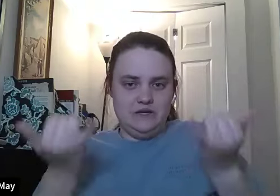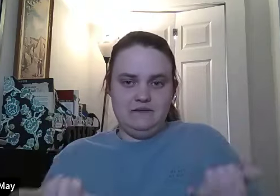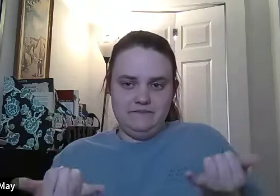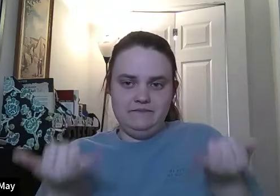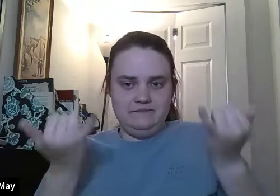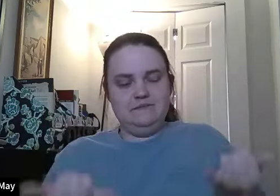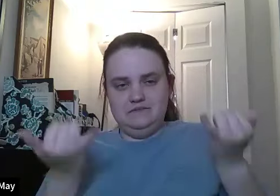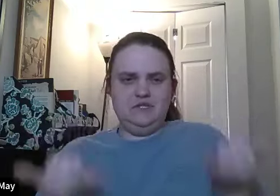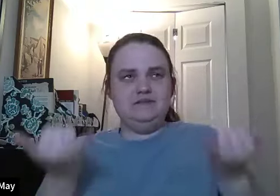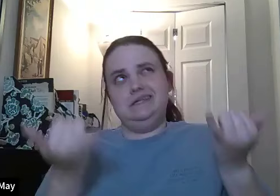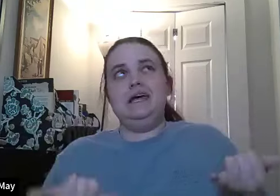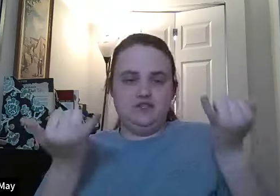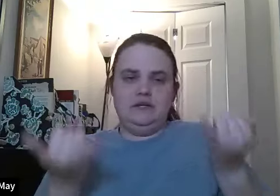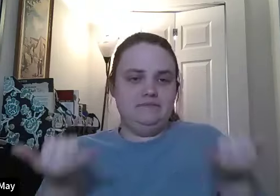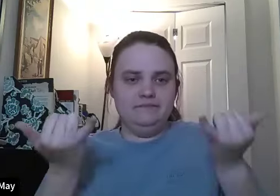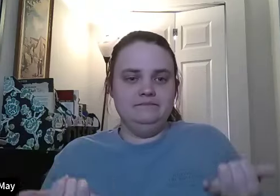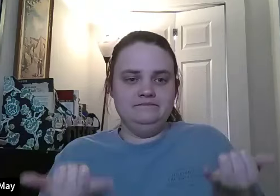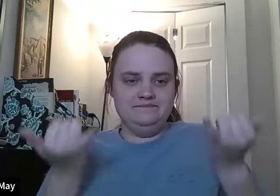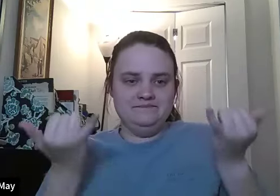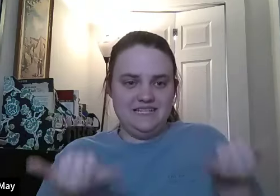today, today, today, today.